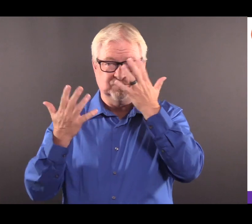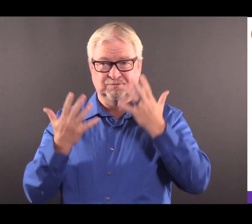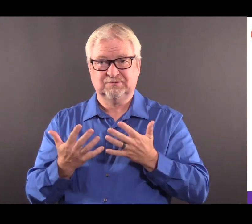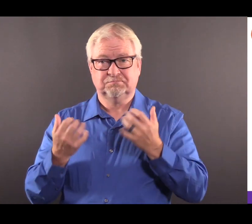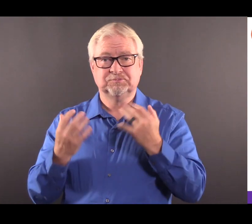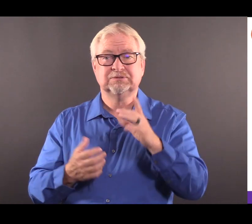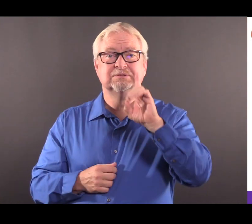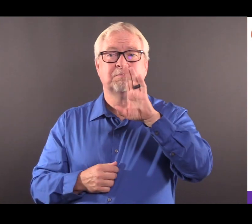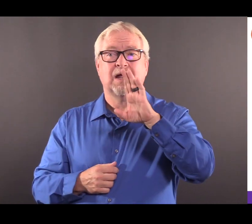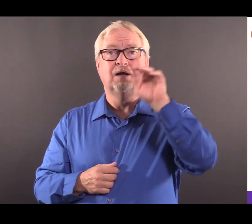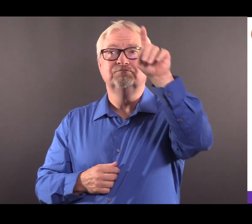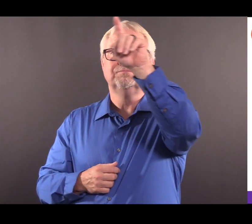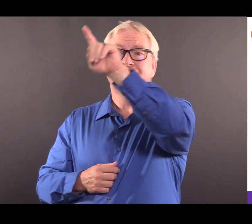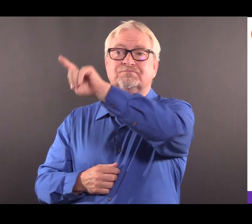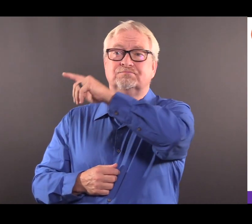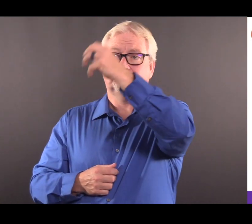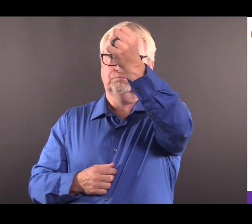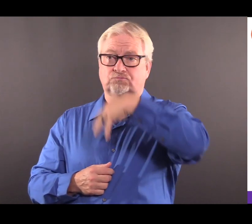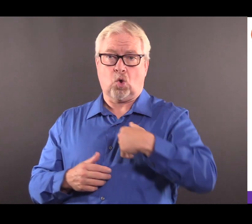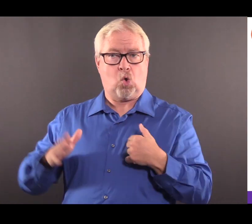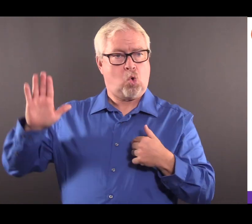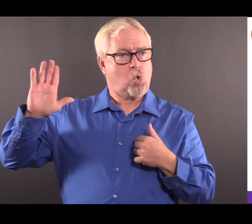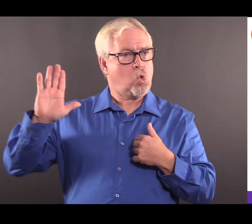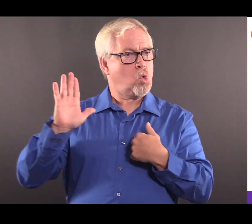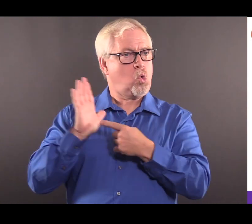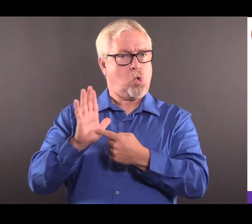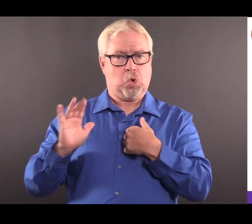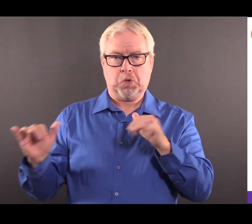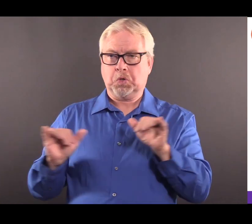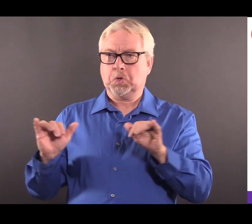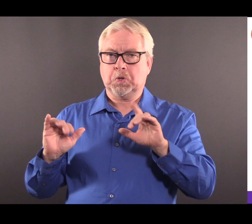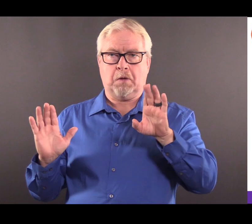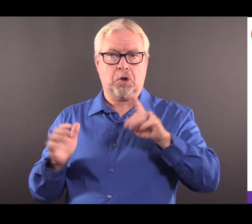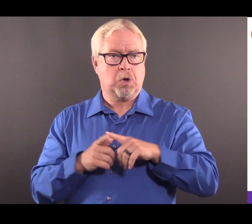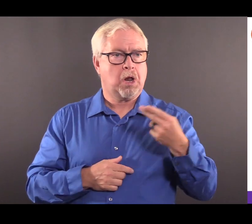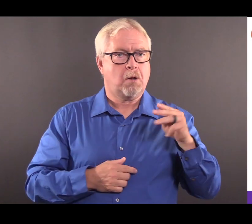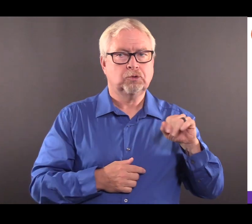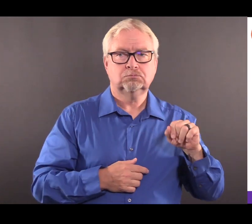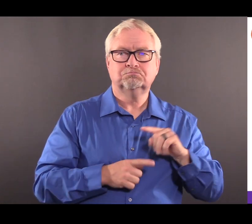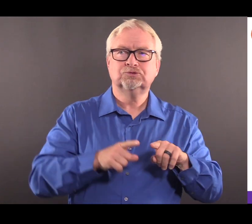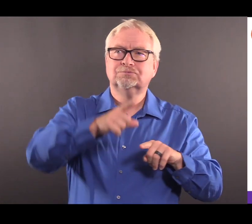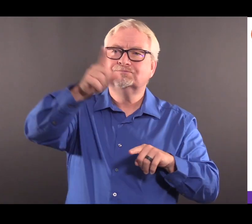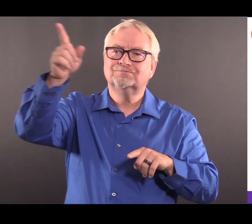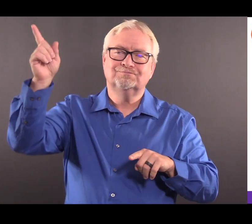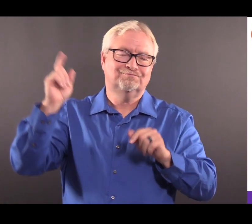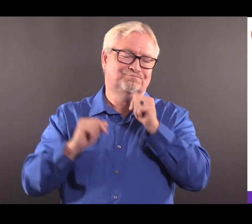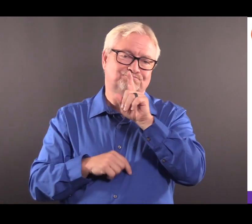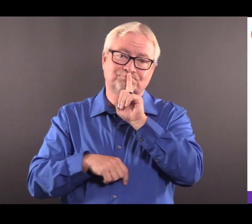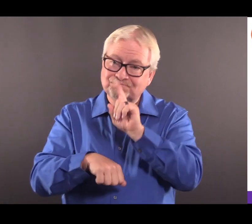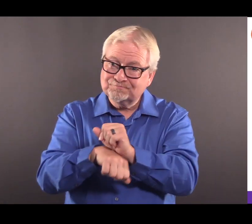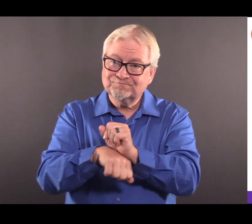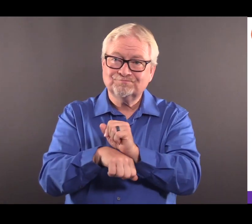Also, unfortunately, many databases that vendors hold out as comparable databases are